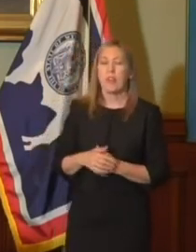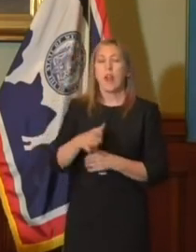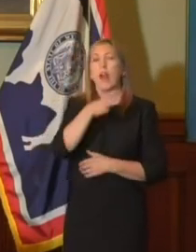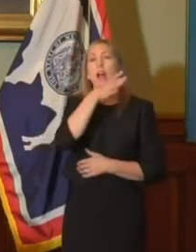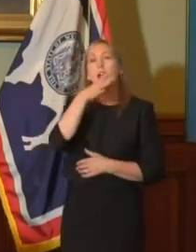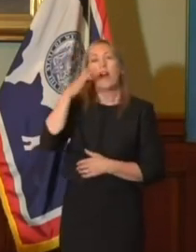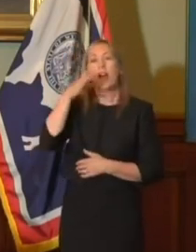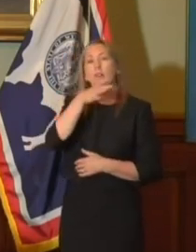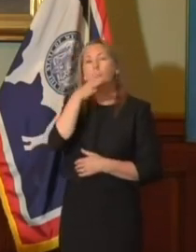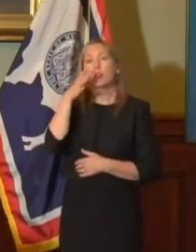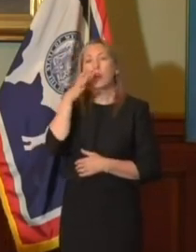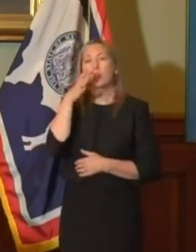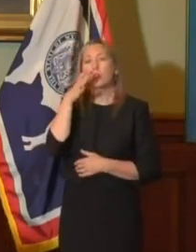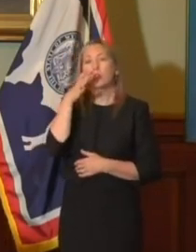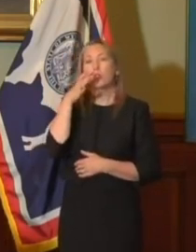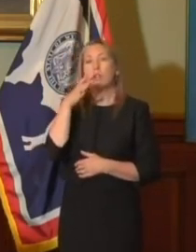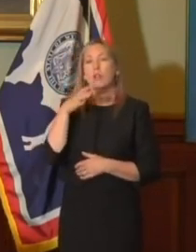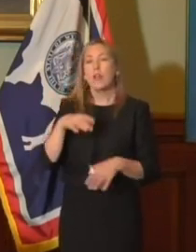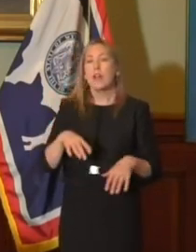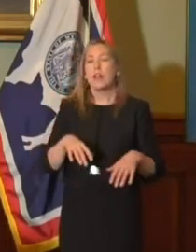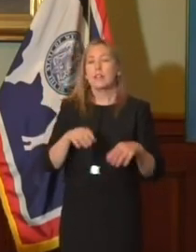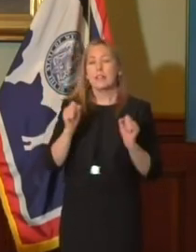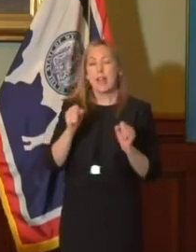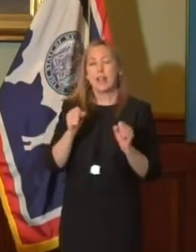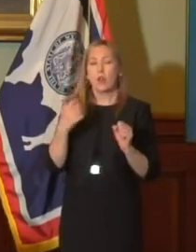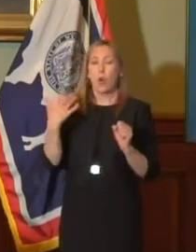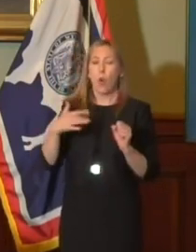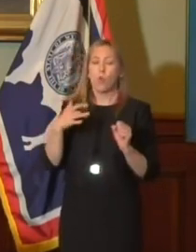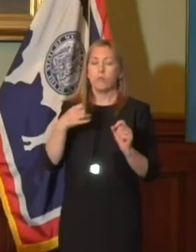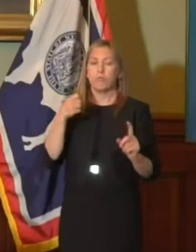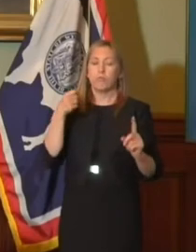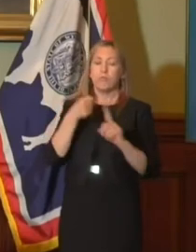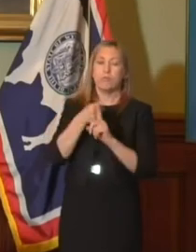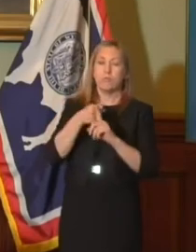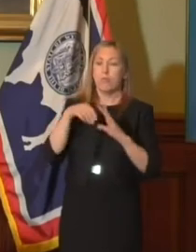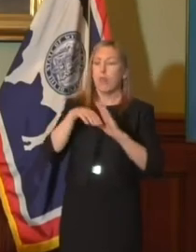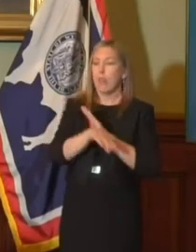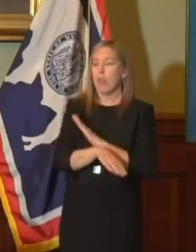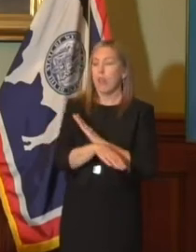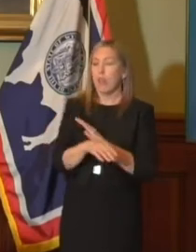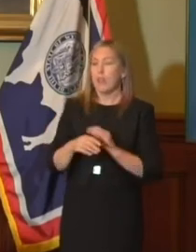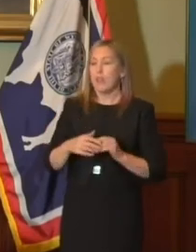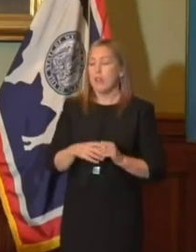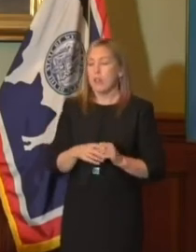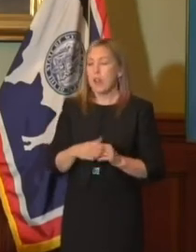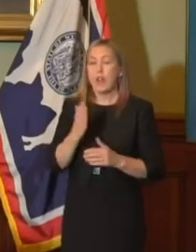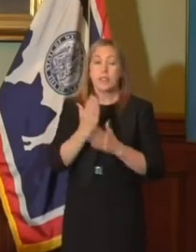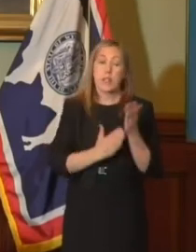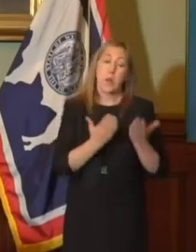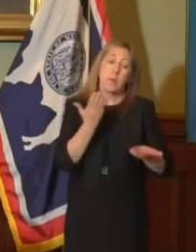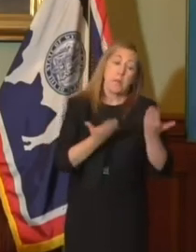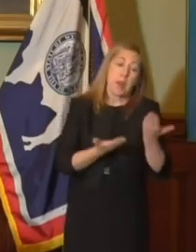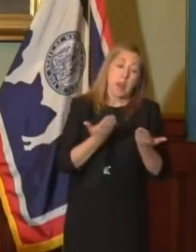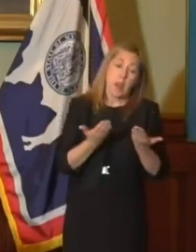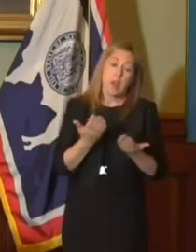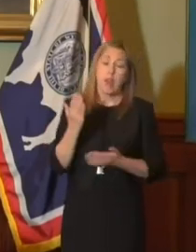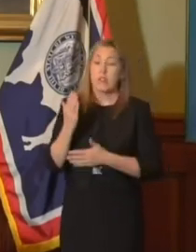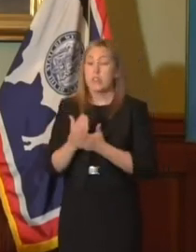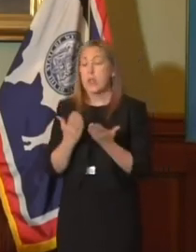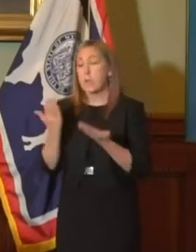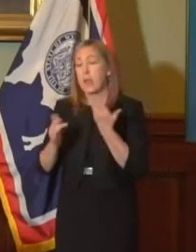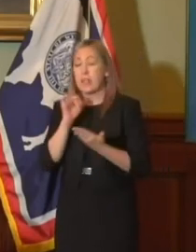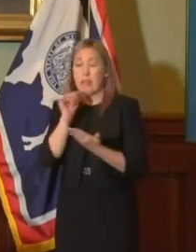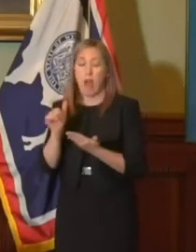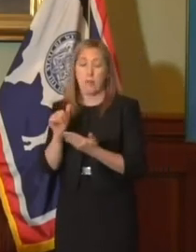Agriculture has taken a pretty significant shot, and it's one of our key industries. Some may or may not be